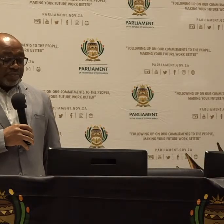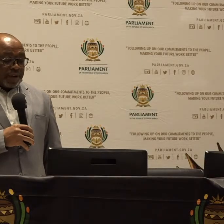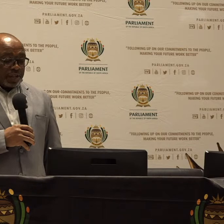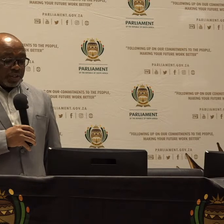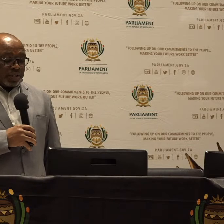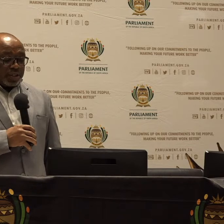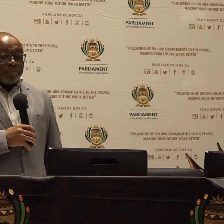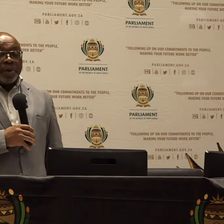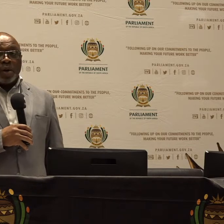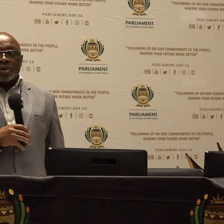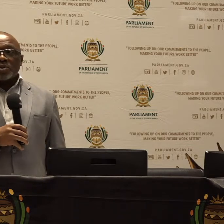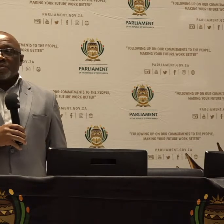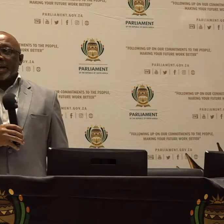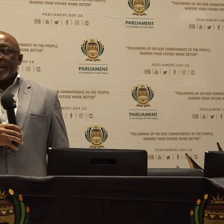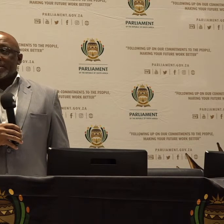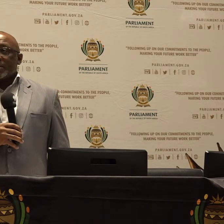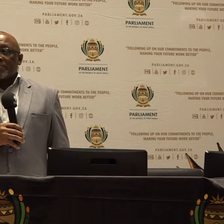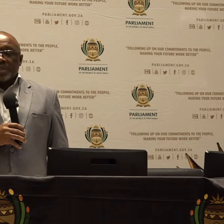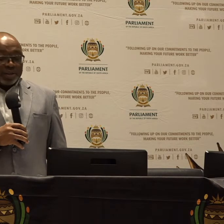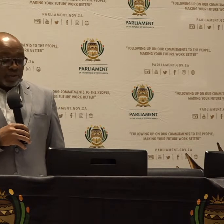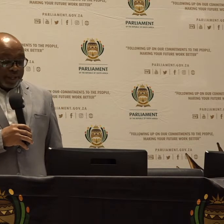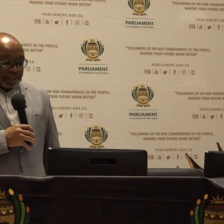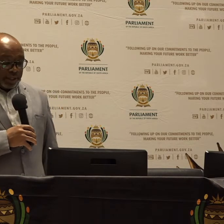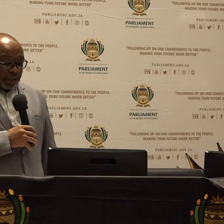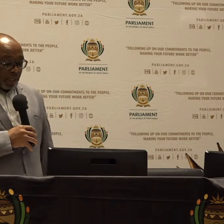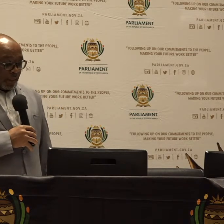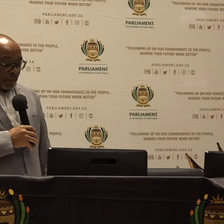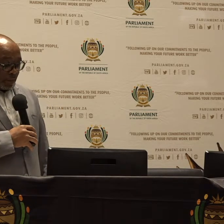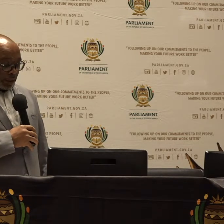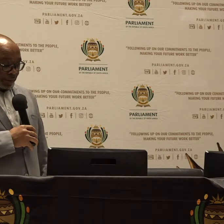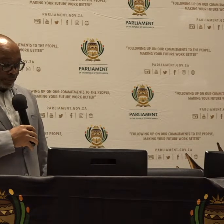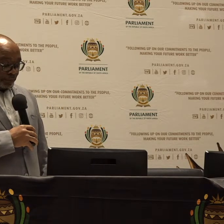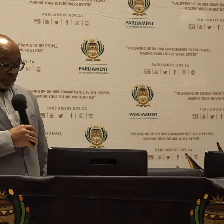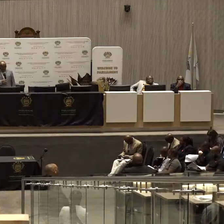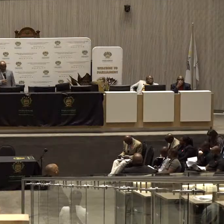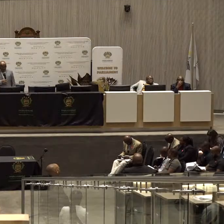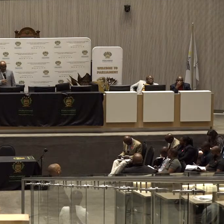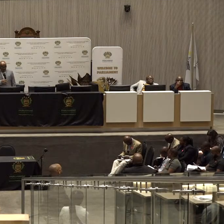the functions and powers of the rail safety regulatory